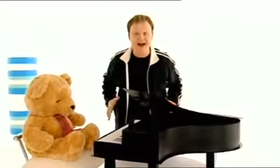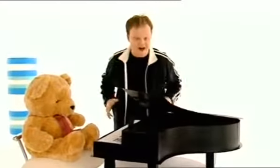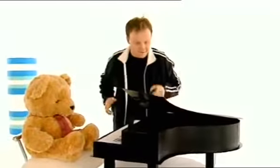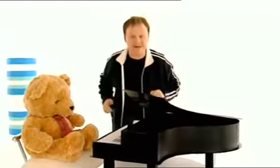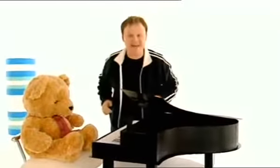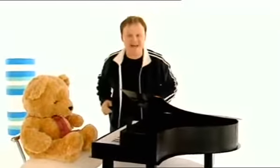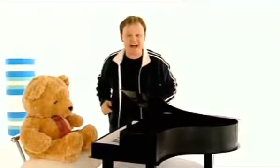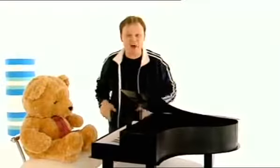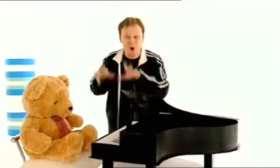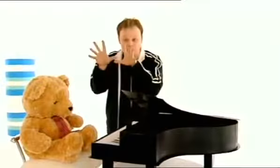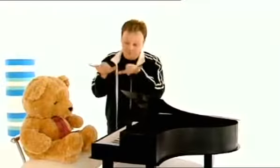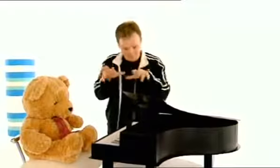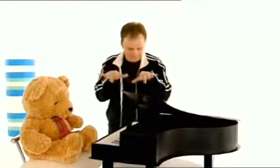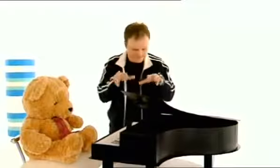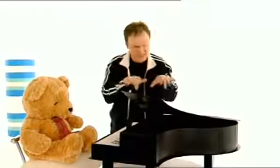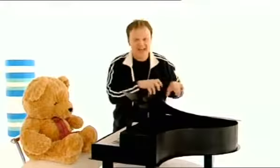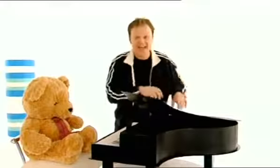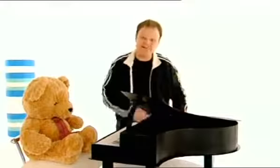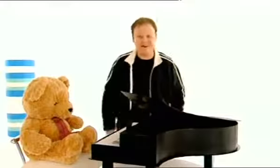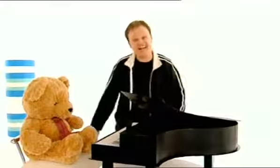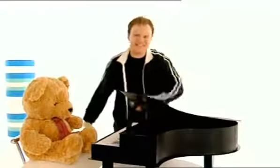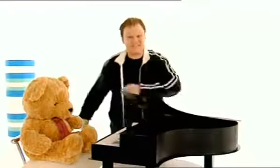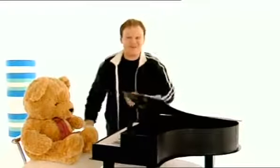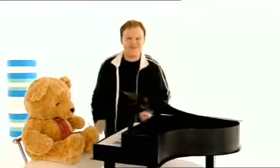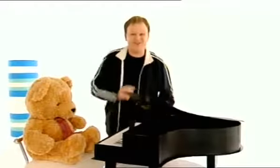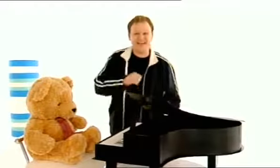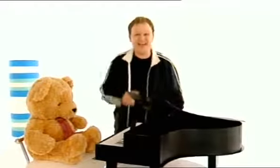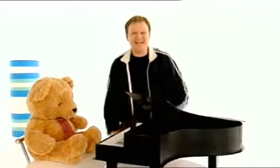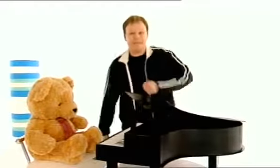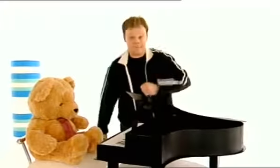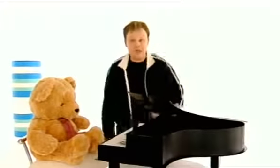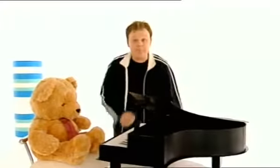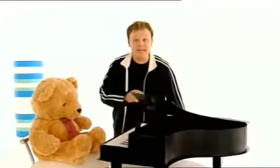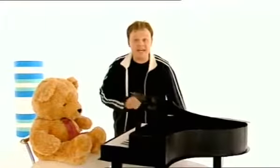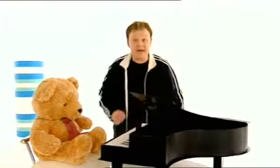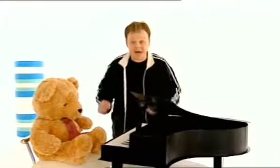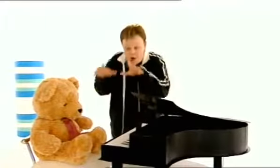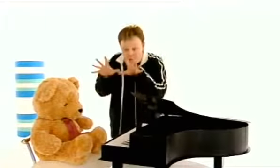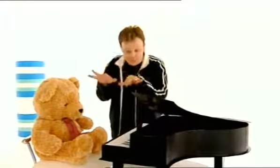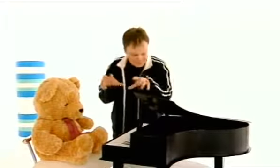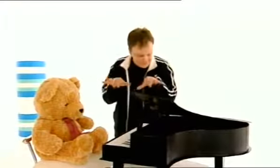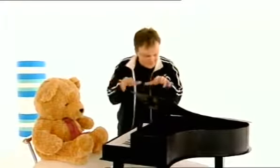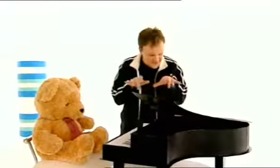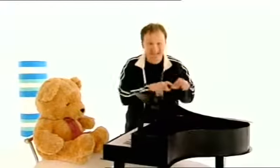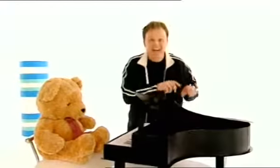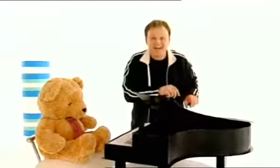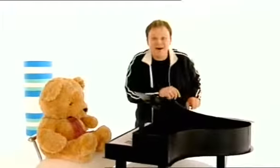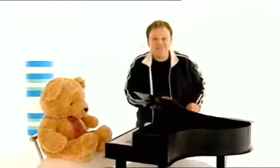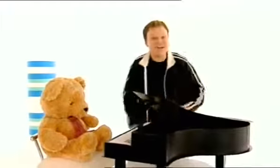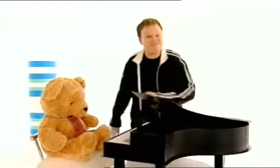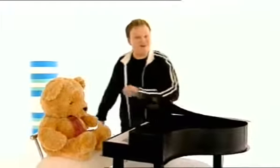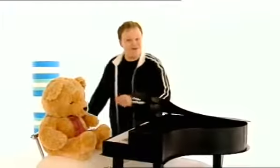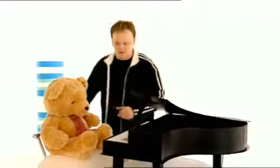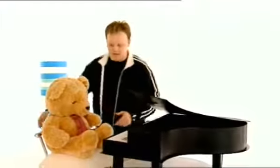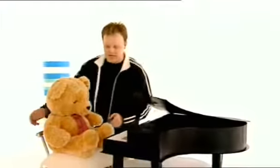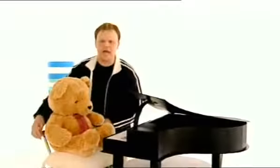Ah, piano. Come on, let's use it. Piano. Come on, make music. Here